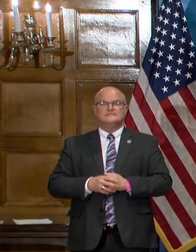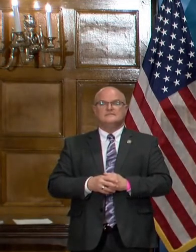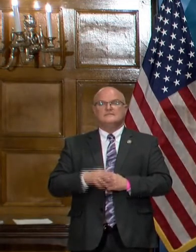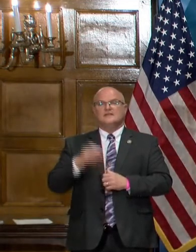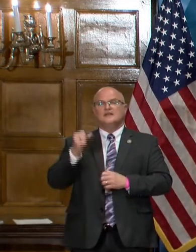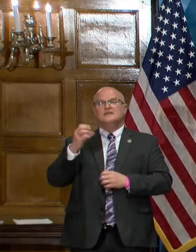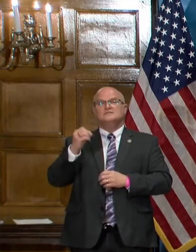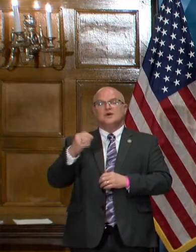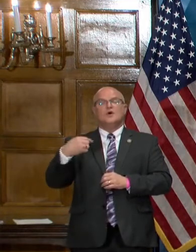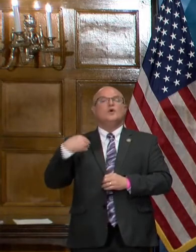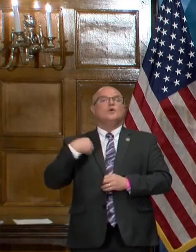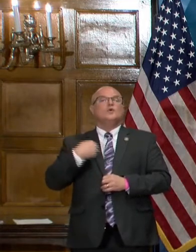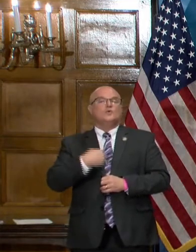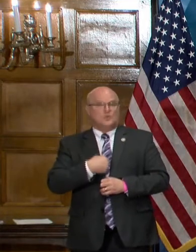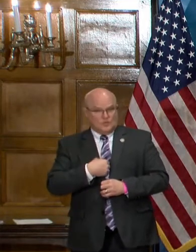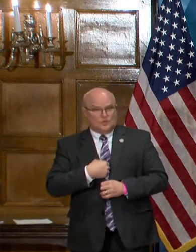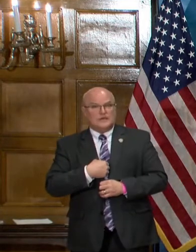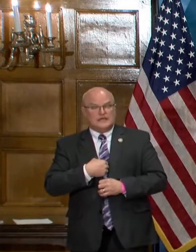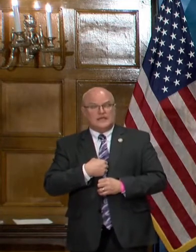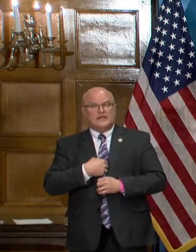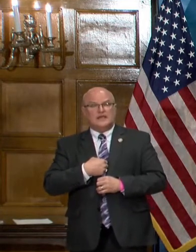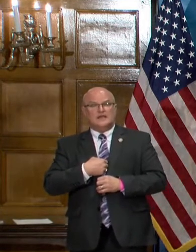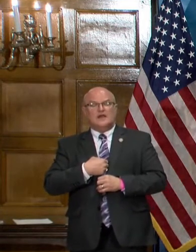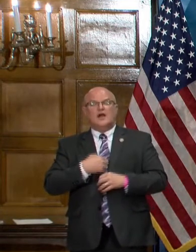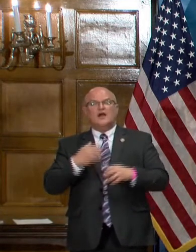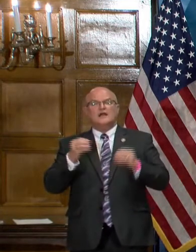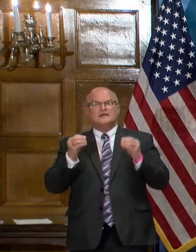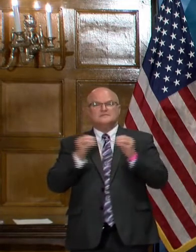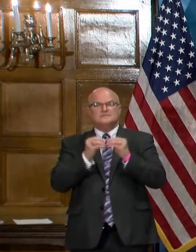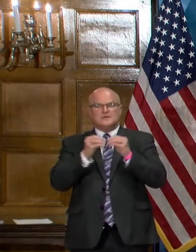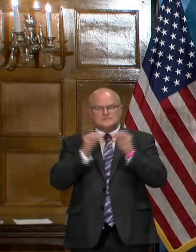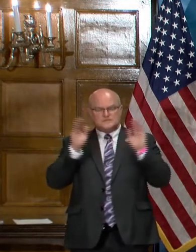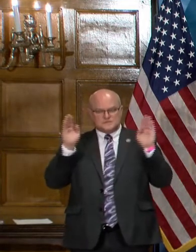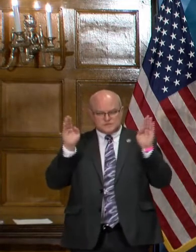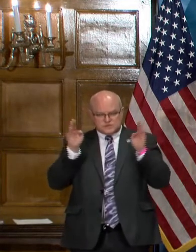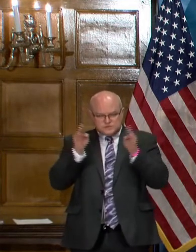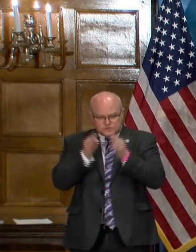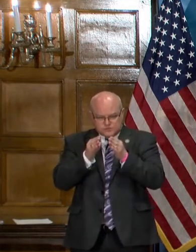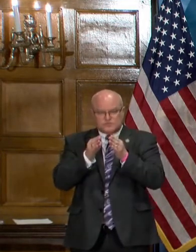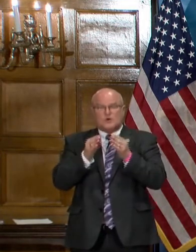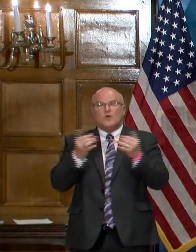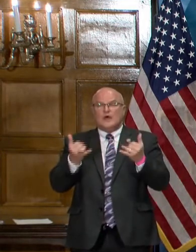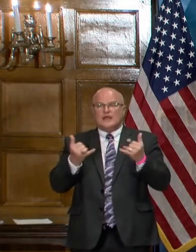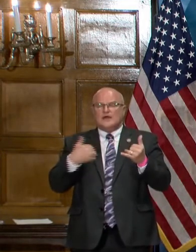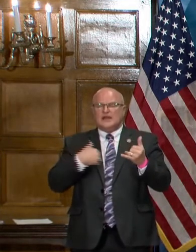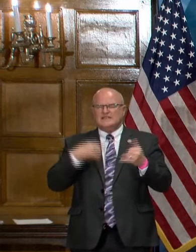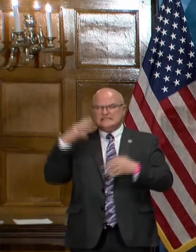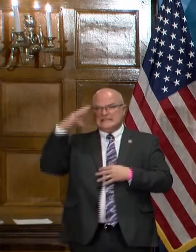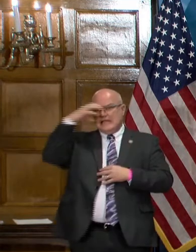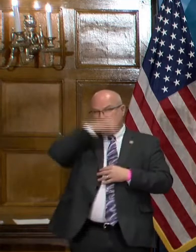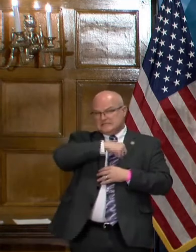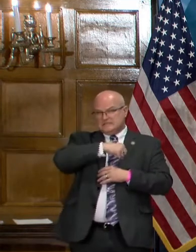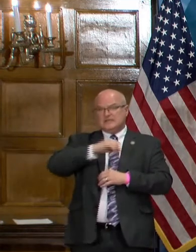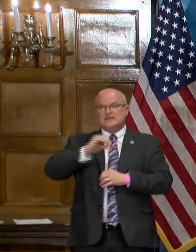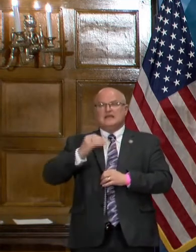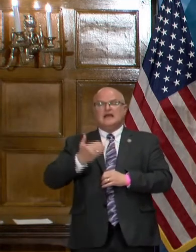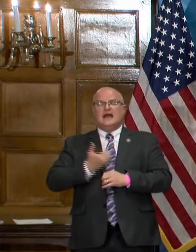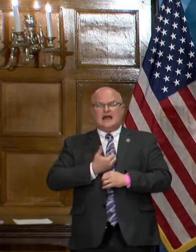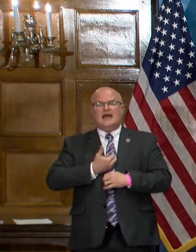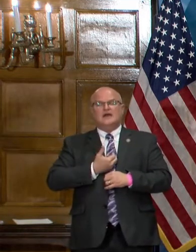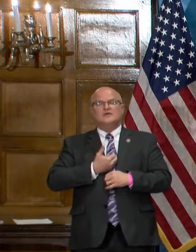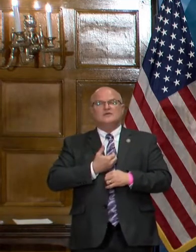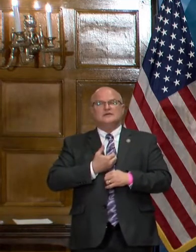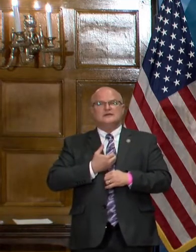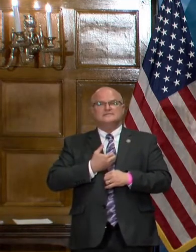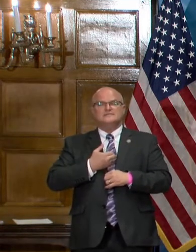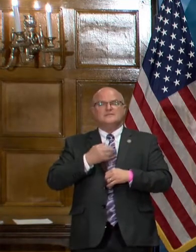So we are getting finer and finer detail on that. Right now we have a gross estimate. Our epidemiologists